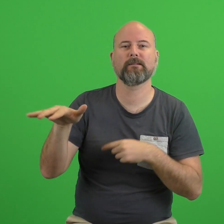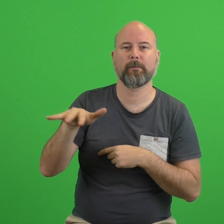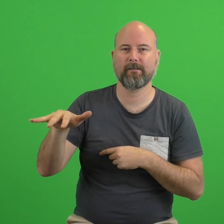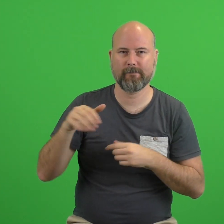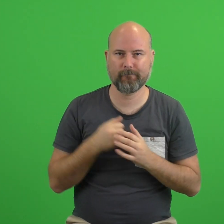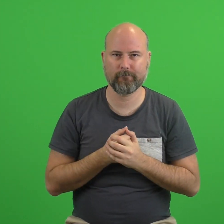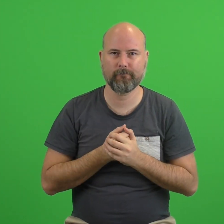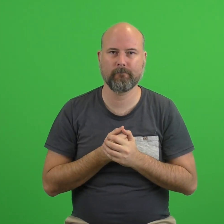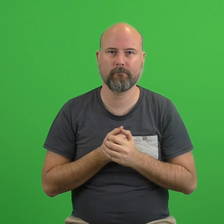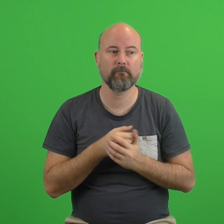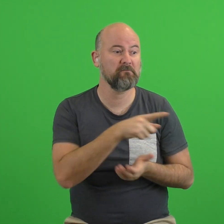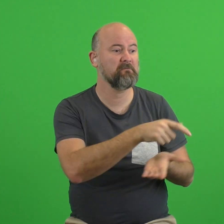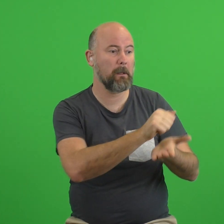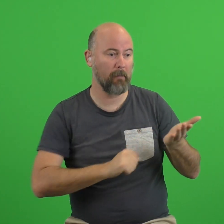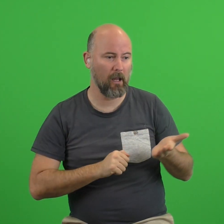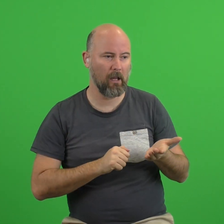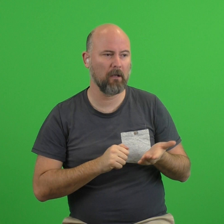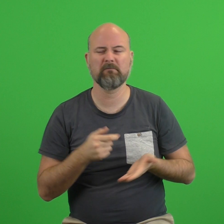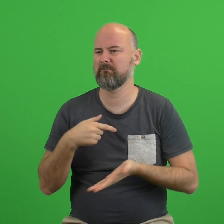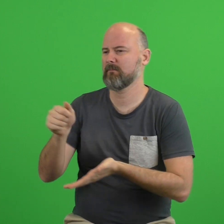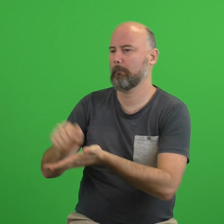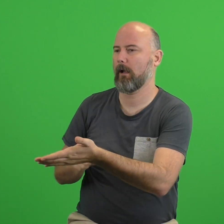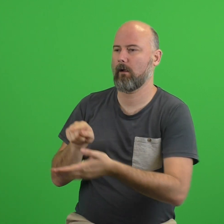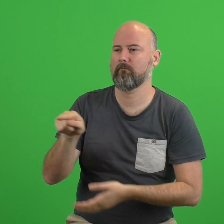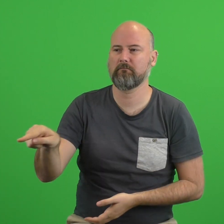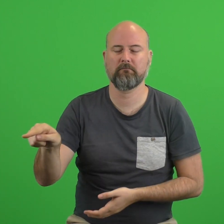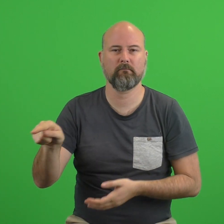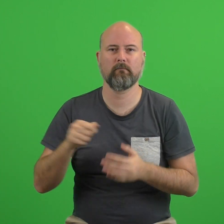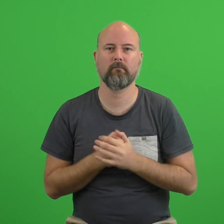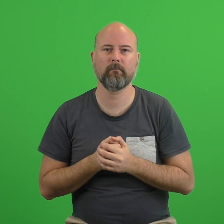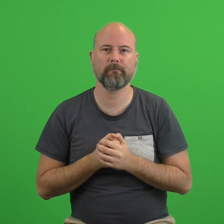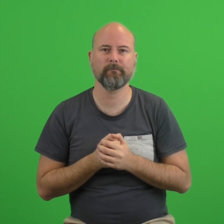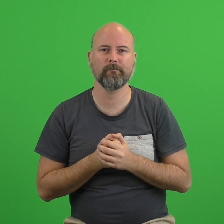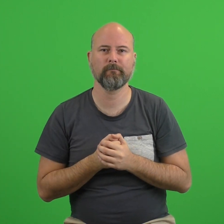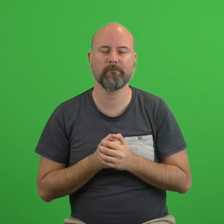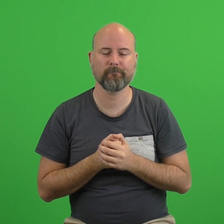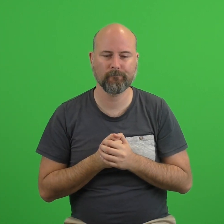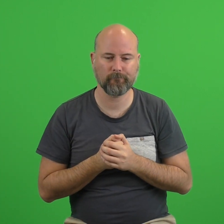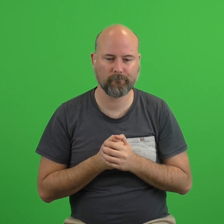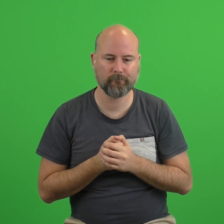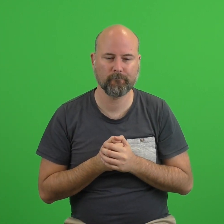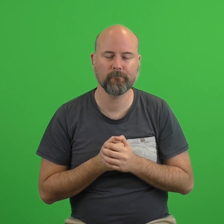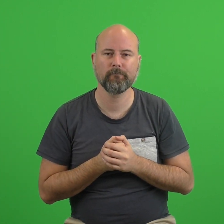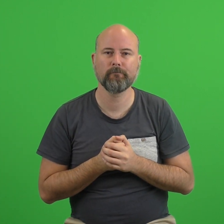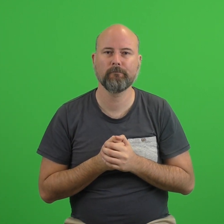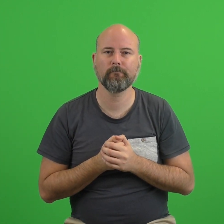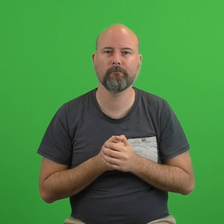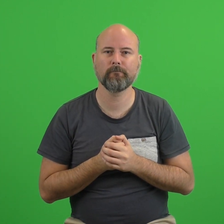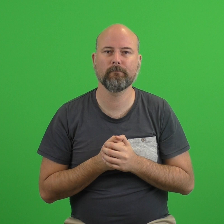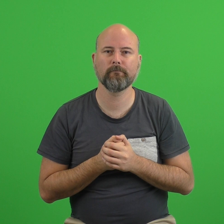different person, you need to set them up in a different area of space. So I might buy for this person and for another person and indicate that difference with